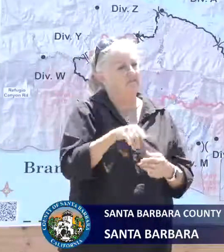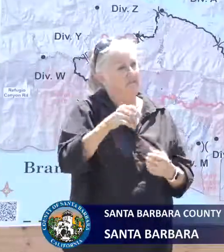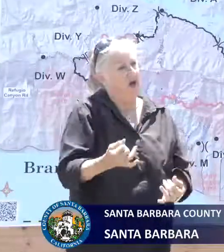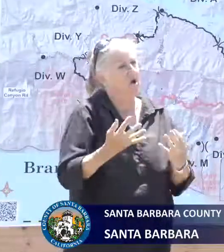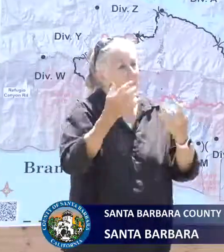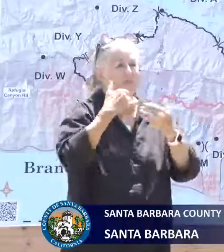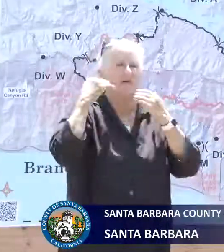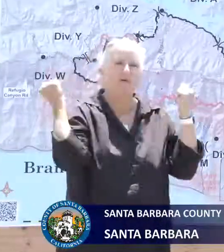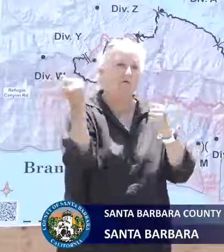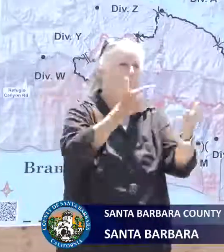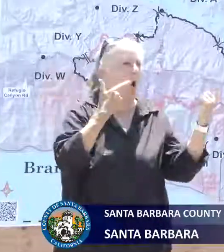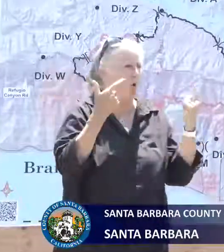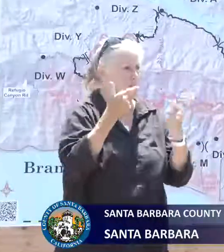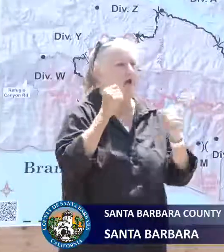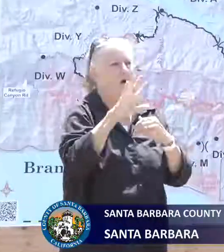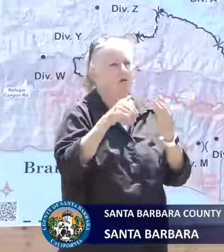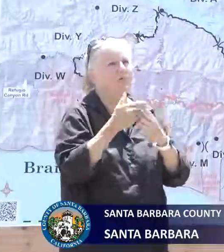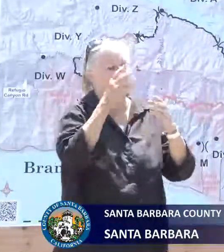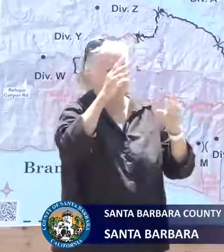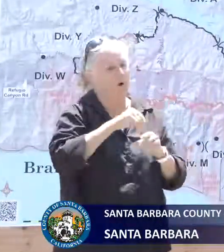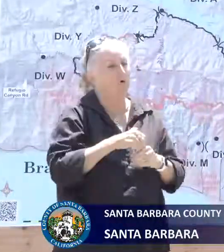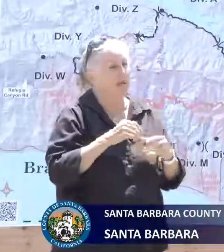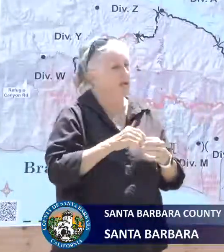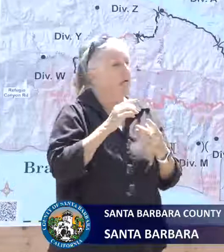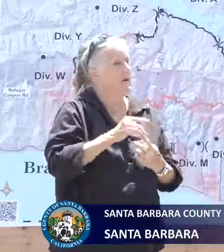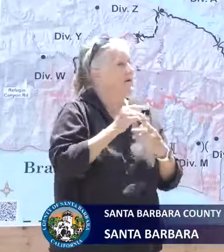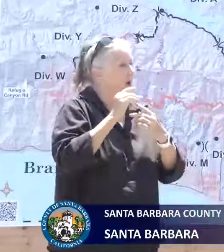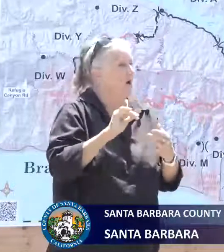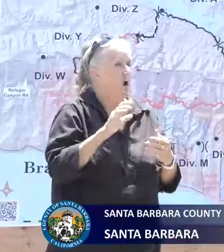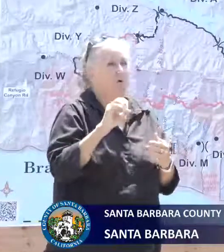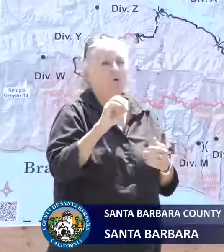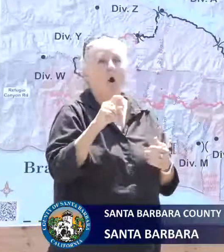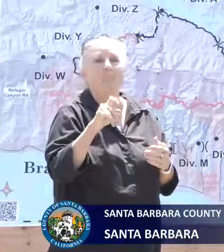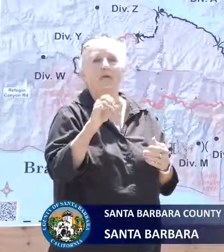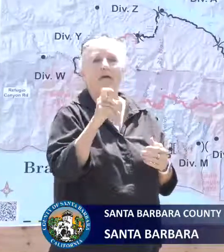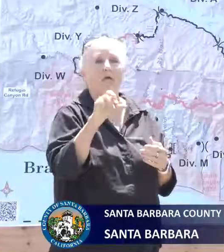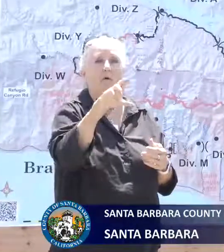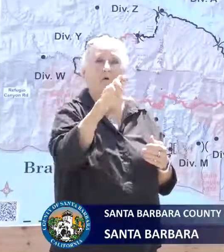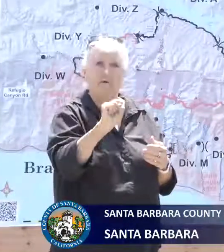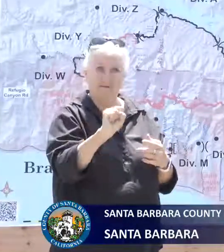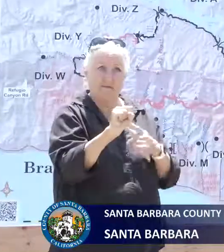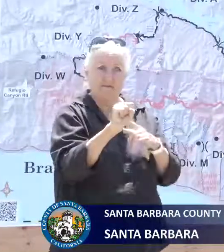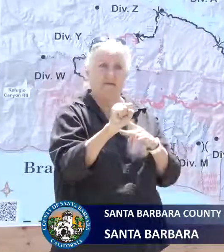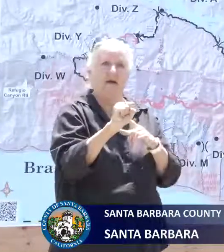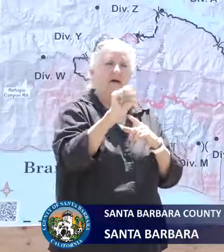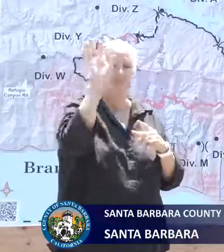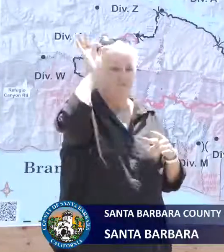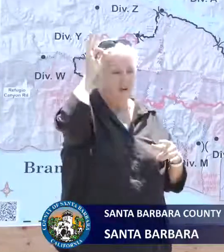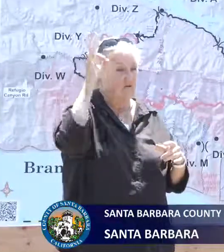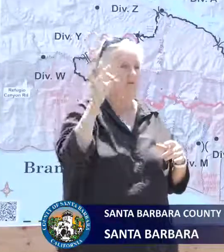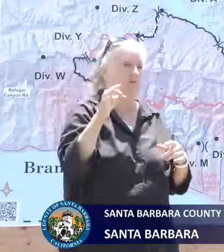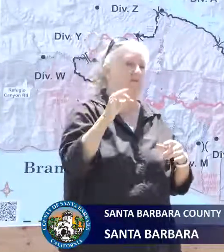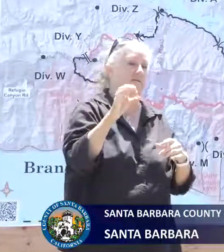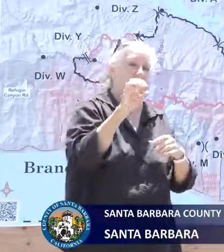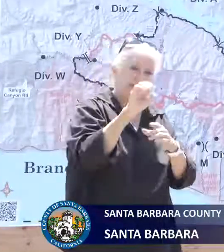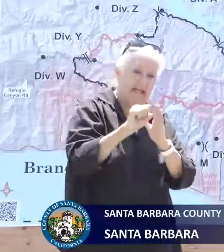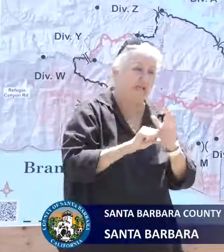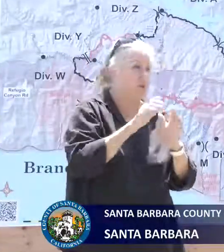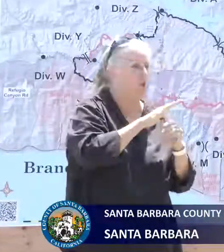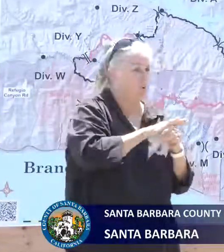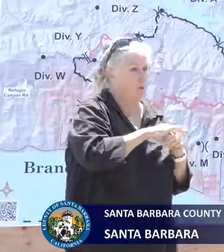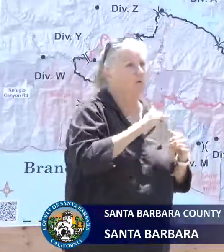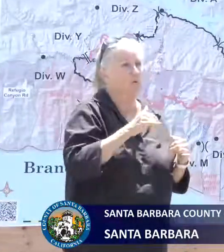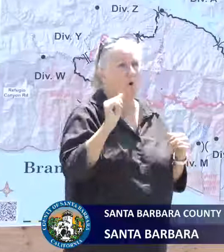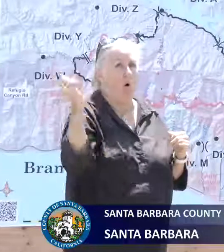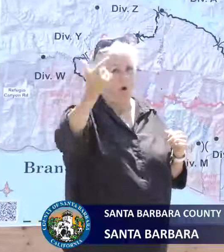you all for everyone that's involved in this, and particularly our cooperators, both at the federal, state, local, and our cooperators. And now at this